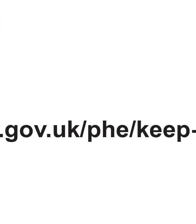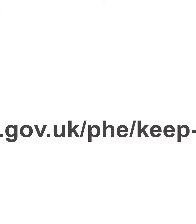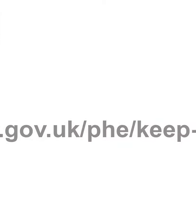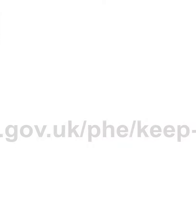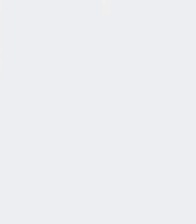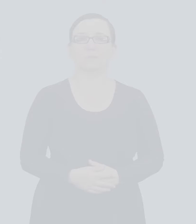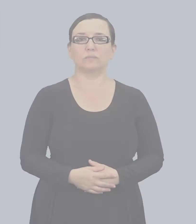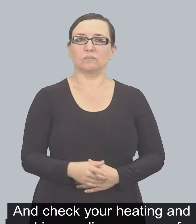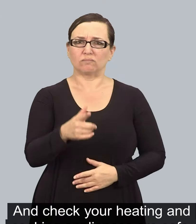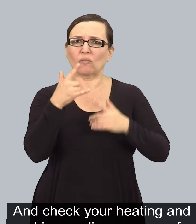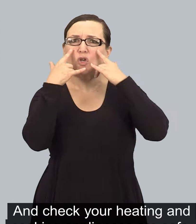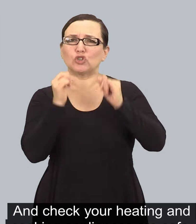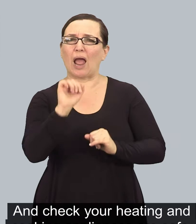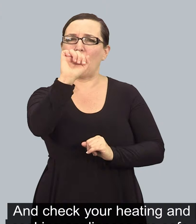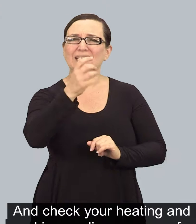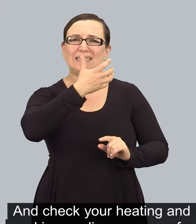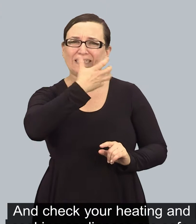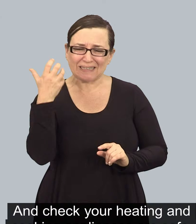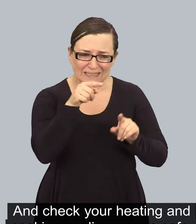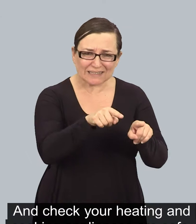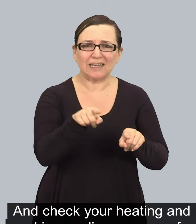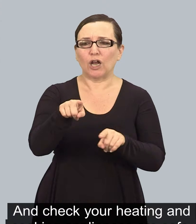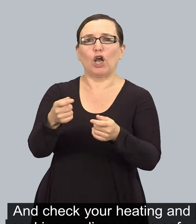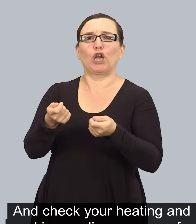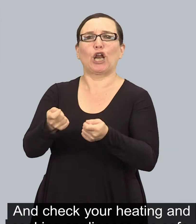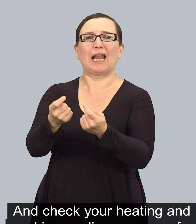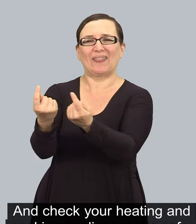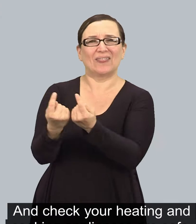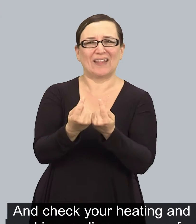www.gov.uk/PHE/keep-warm. And check your heating and cooking appliances are safe.